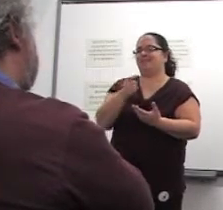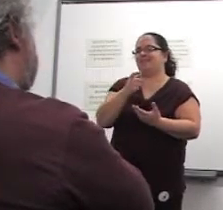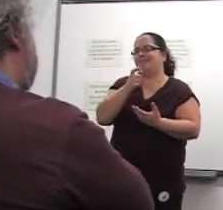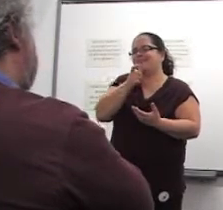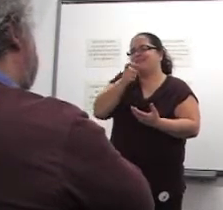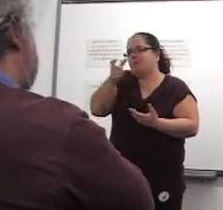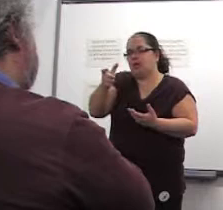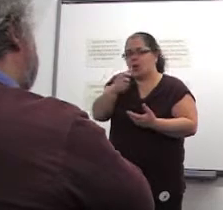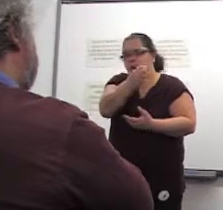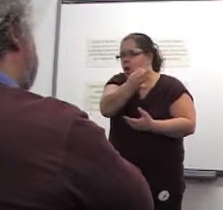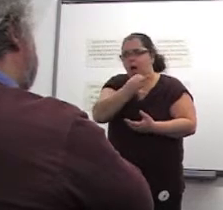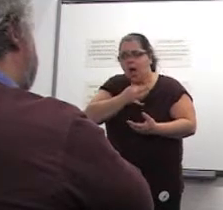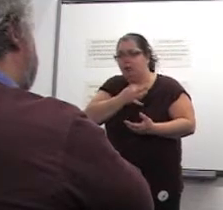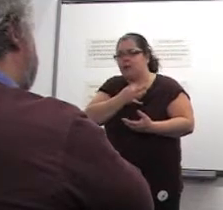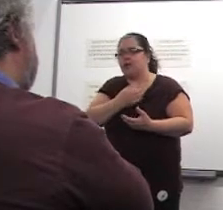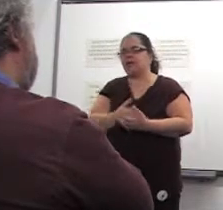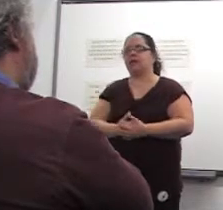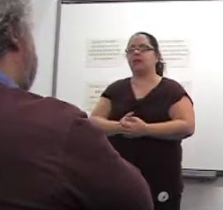a question.